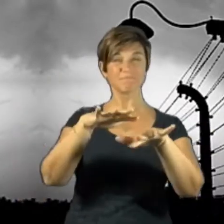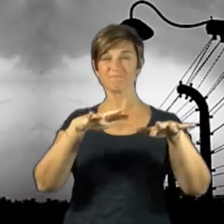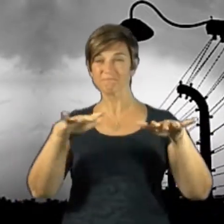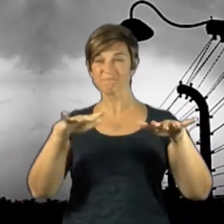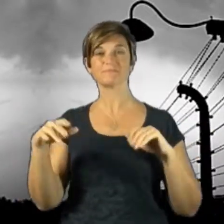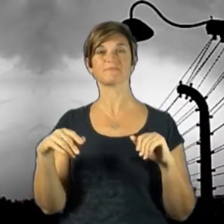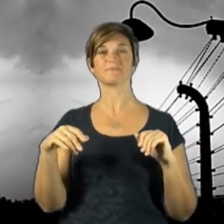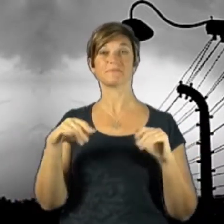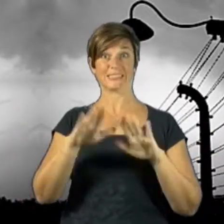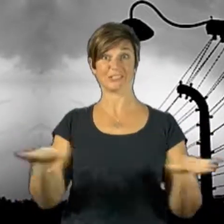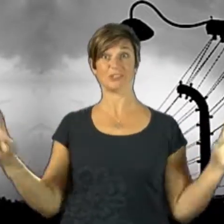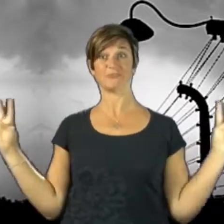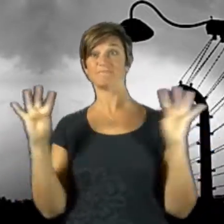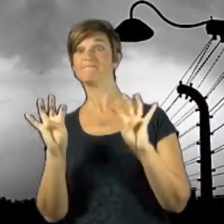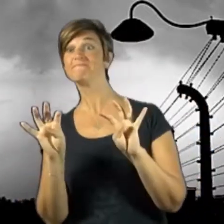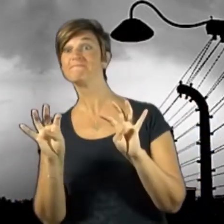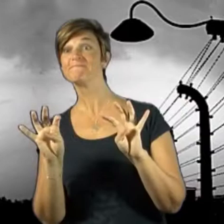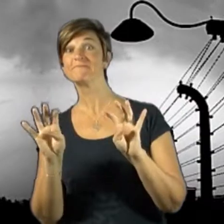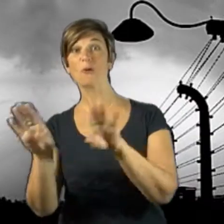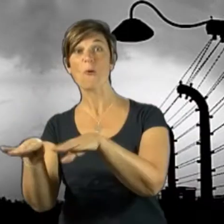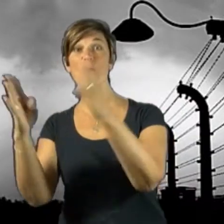There was a party in the afternoon,